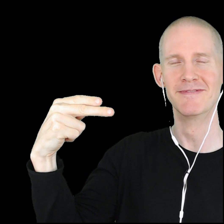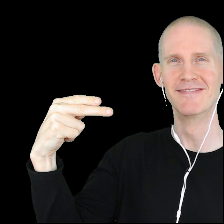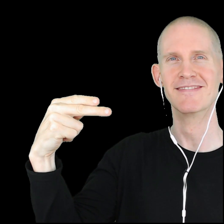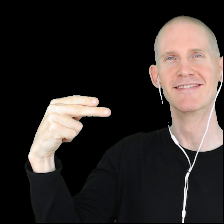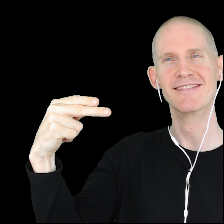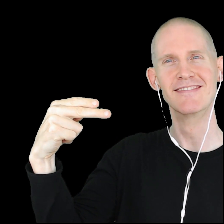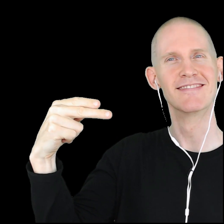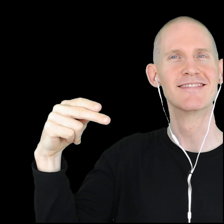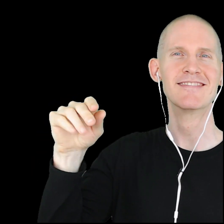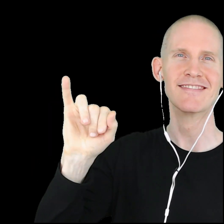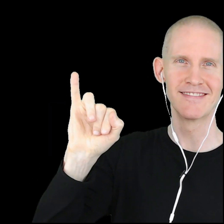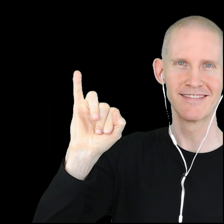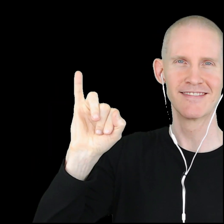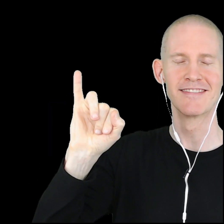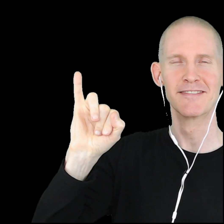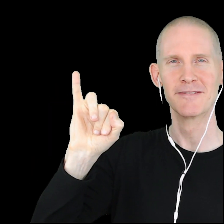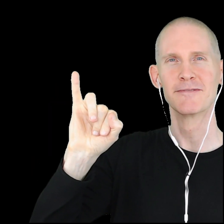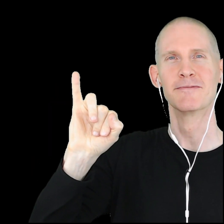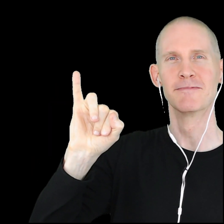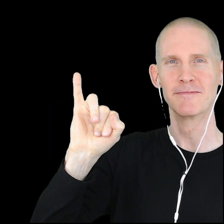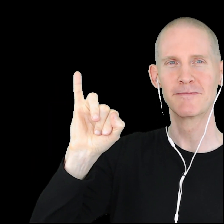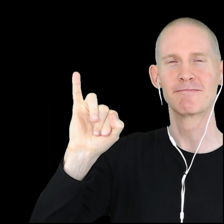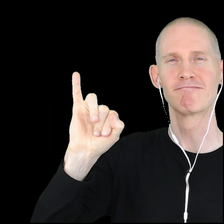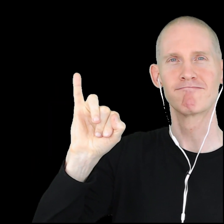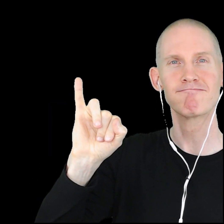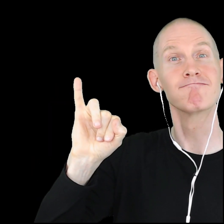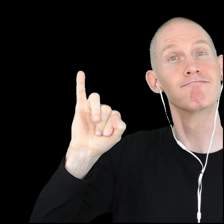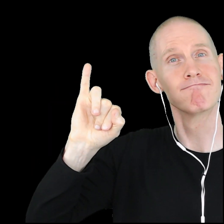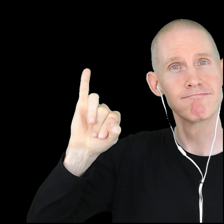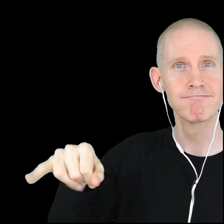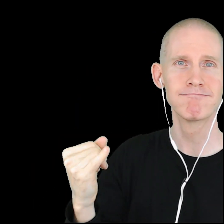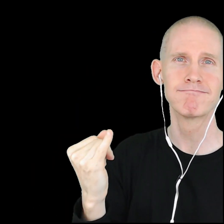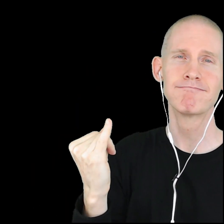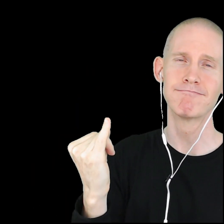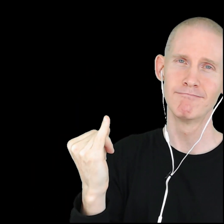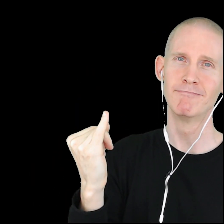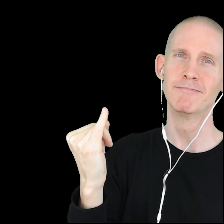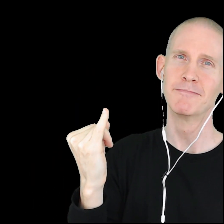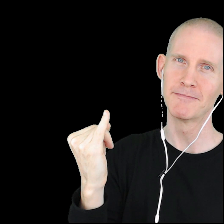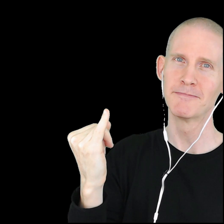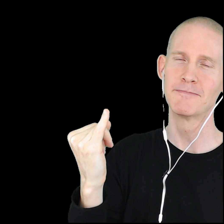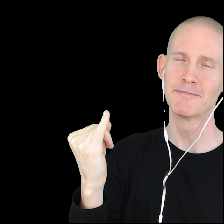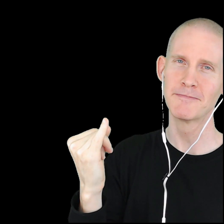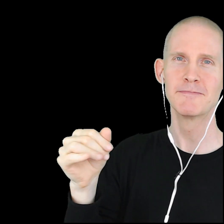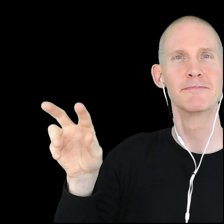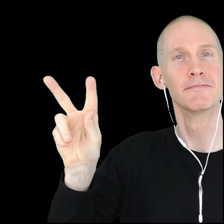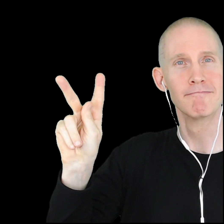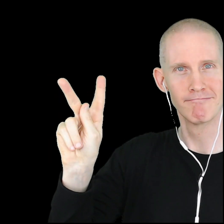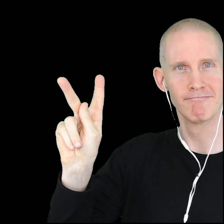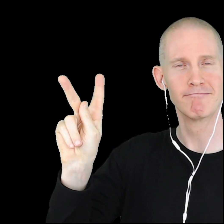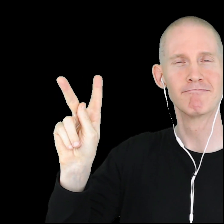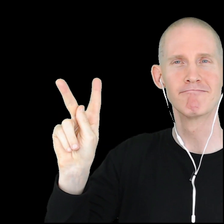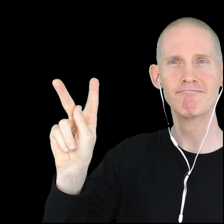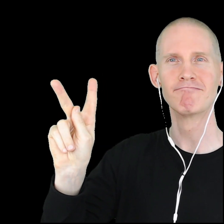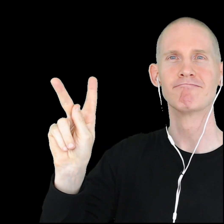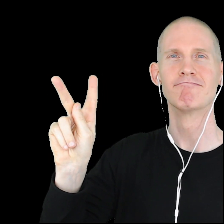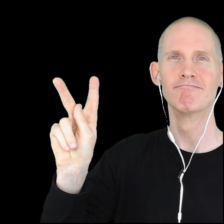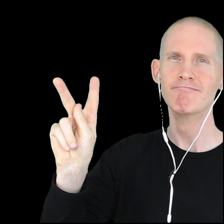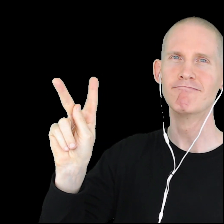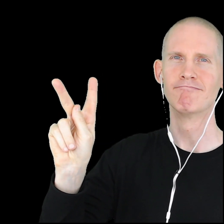I drum. I'm not scared to be seen. I make no apologies. This